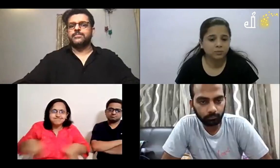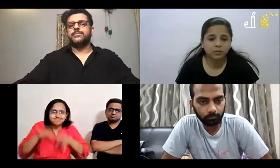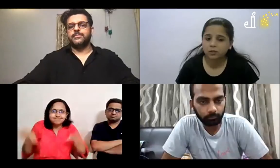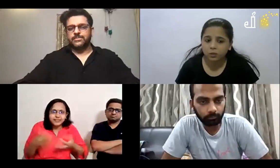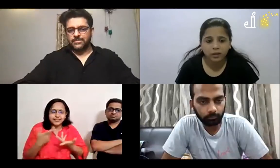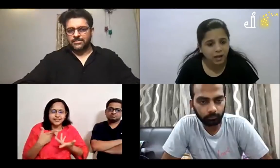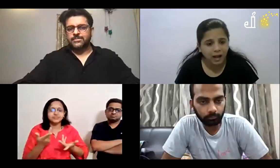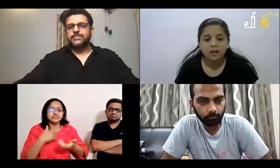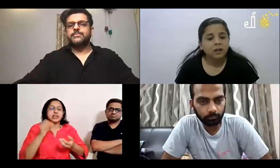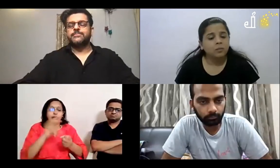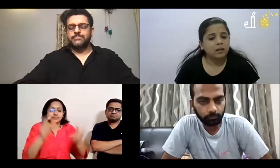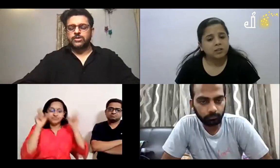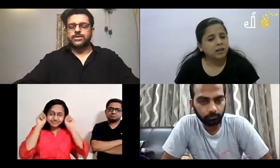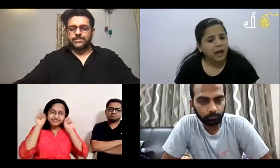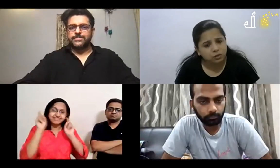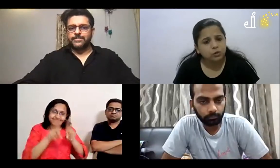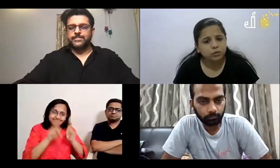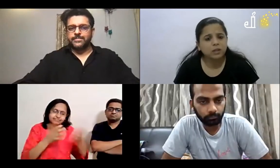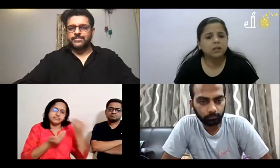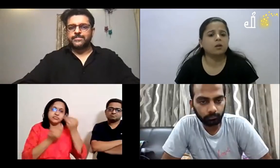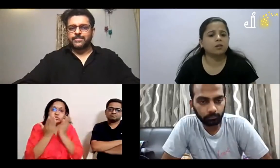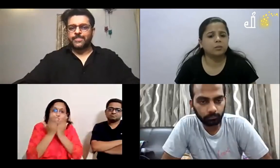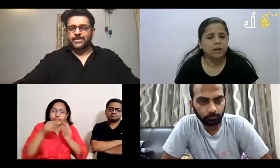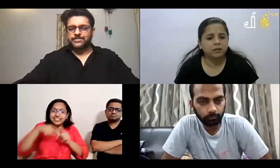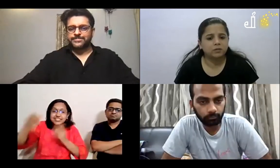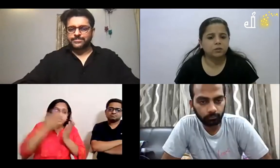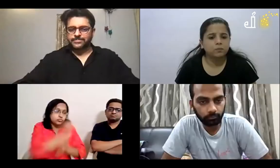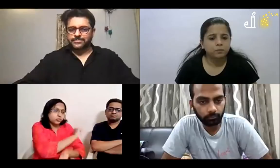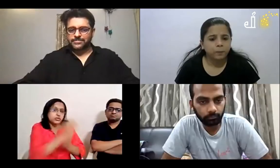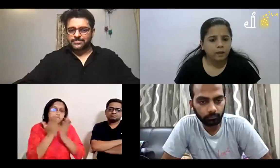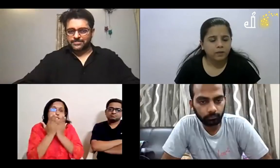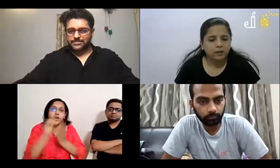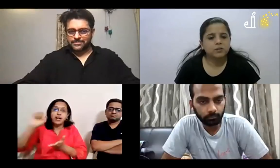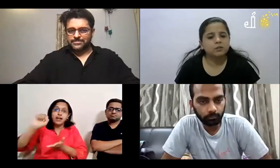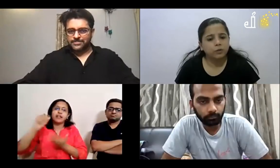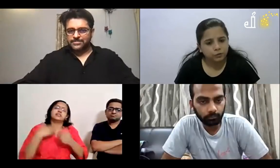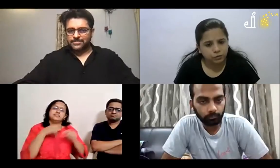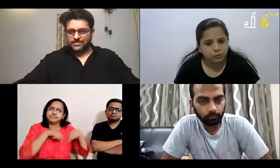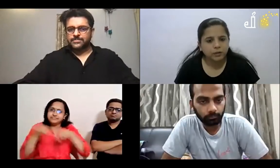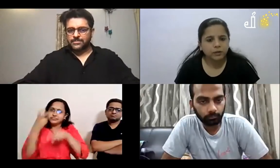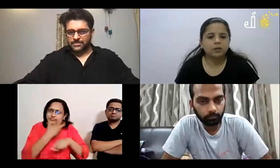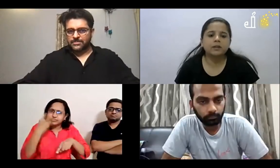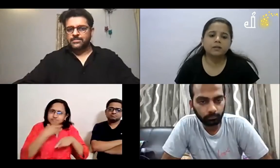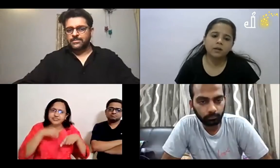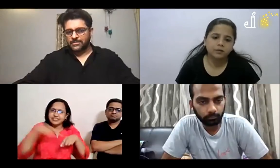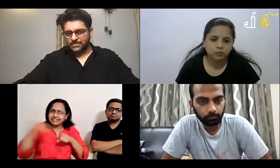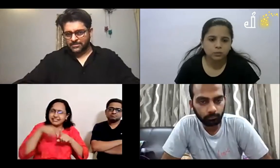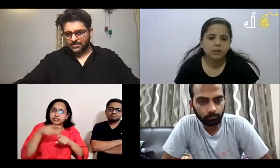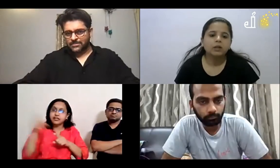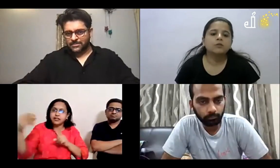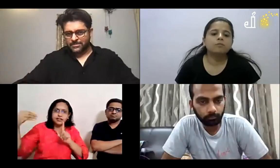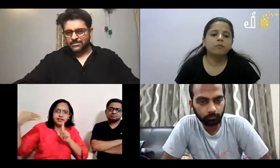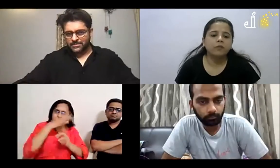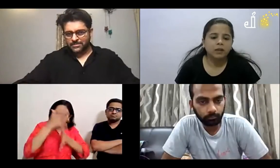my husband said no, a child has to use the cochlear implant. So whenever she's going to school and all in her